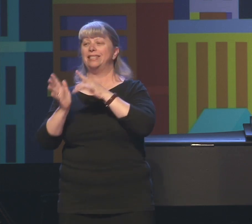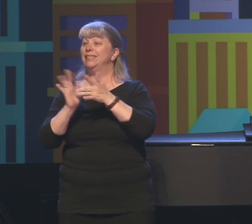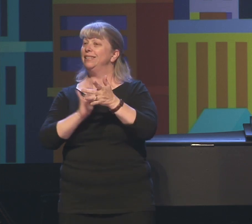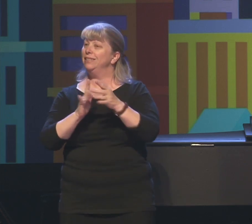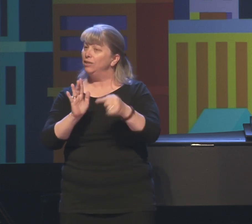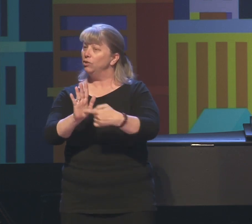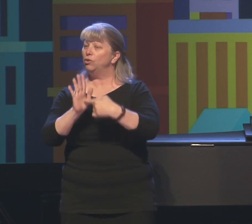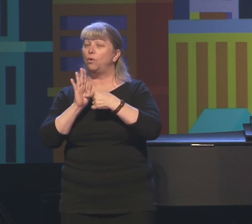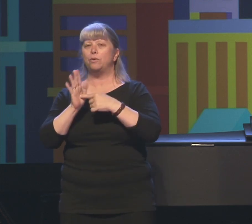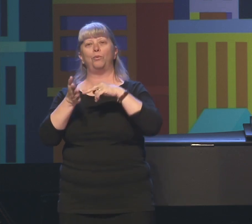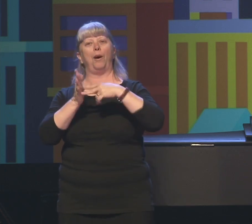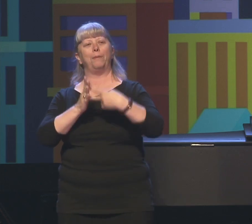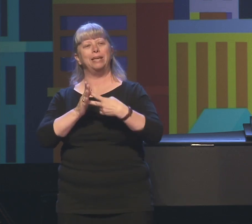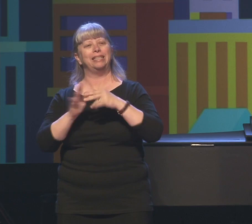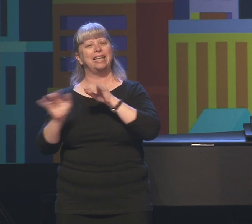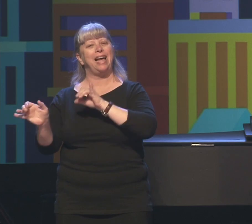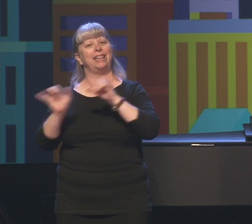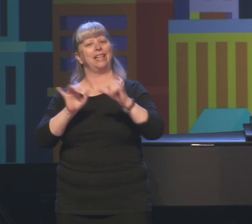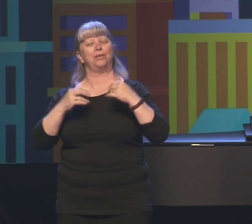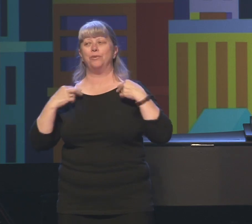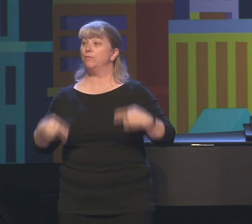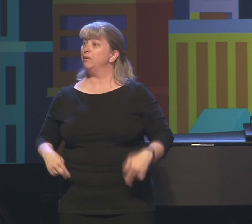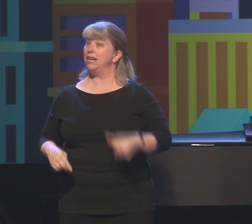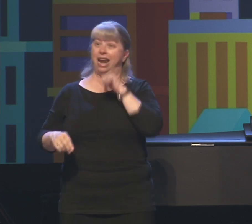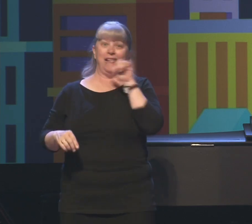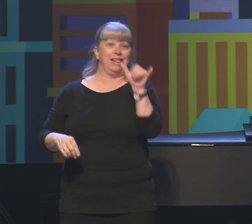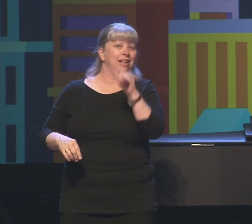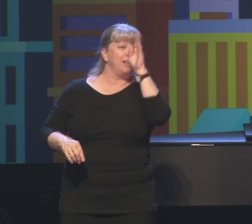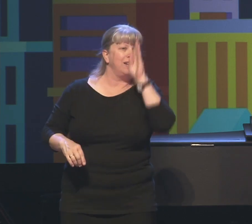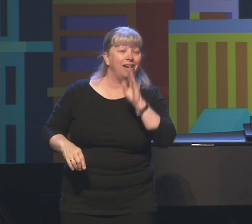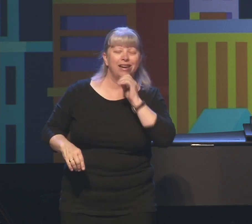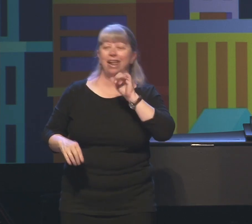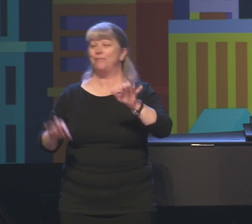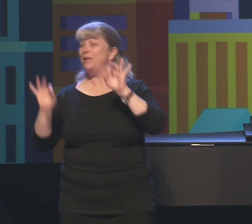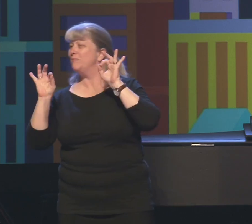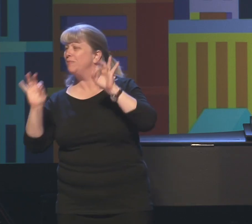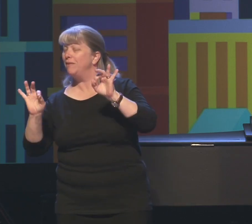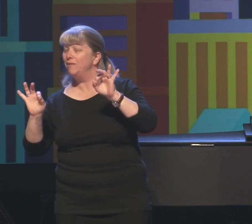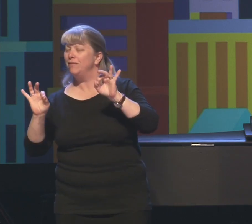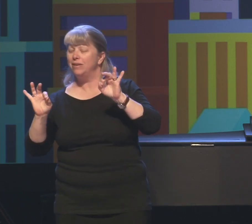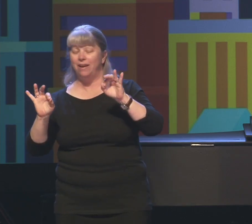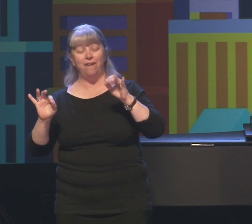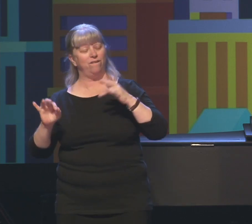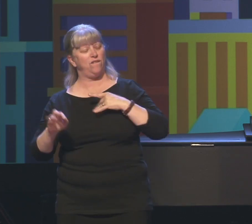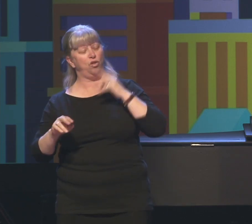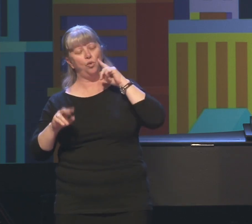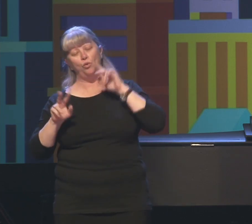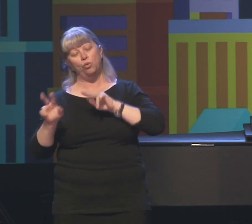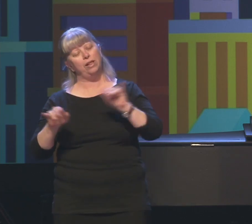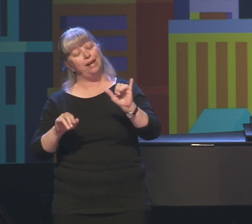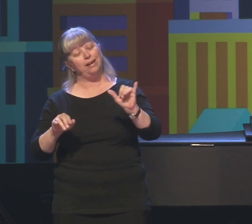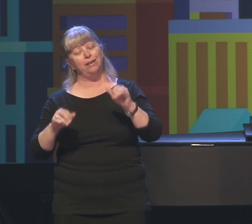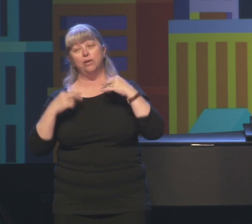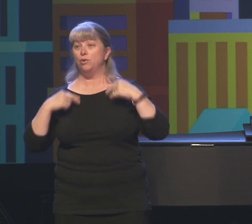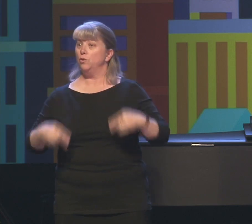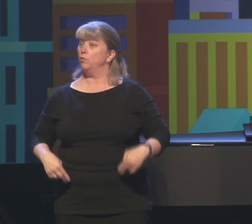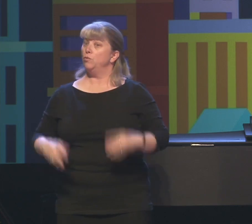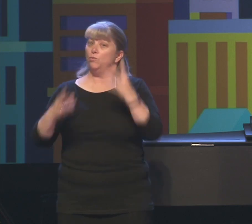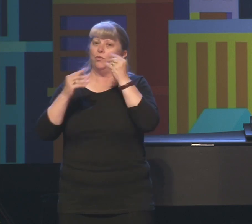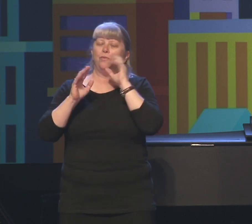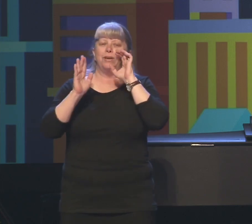us what it means to be human. Not to be God, not to be perfect, but to be human. This is a beautiful picture of